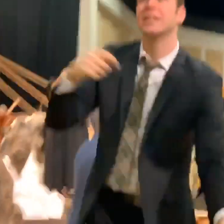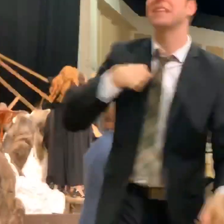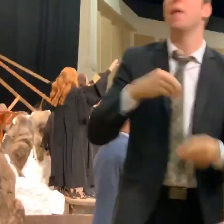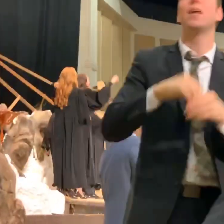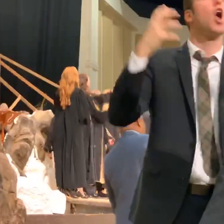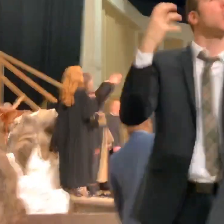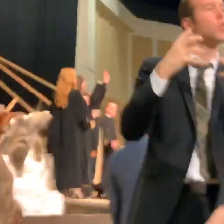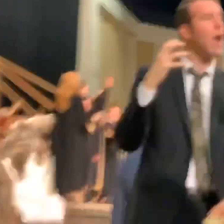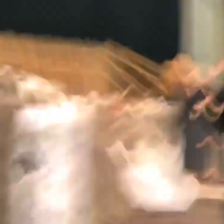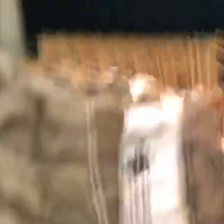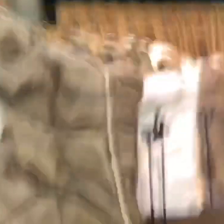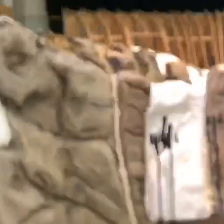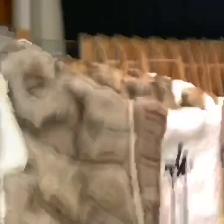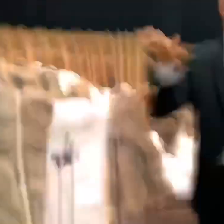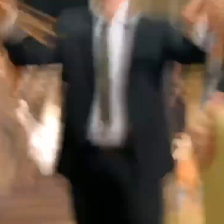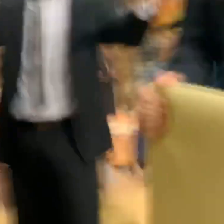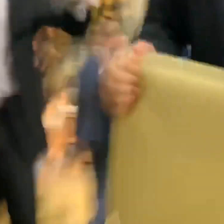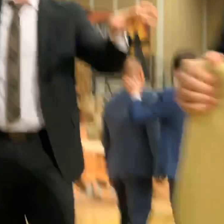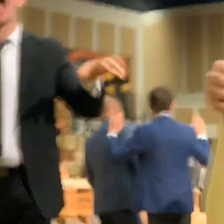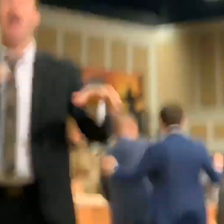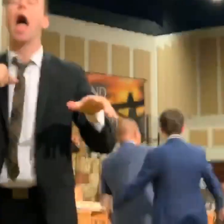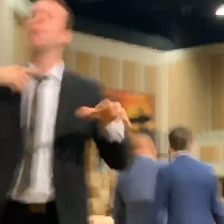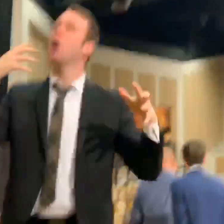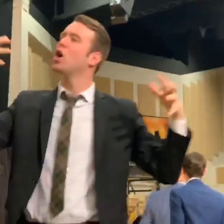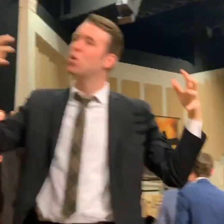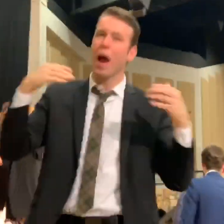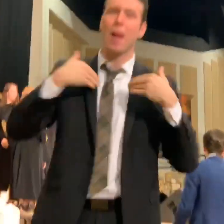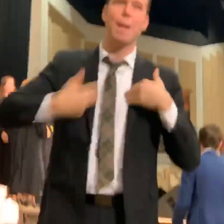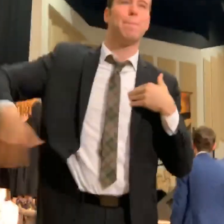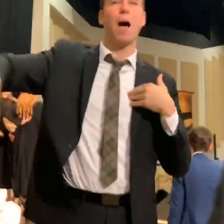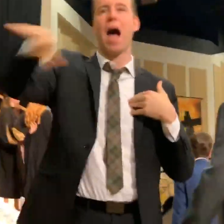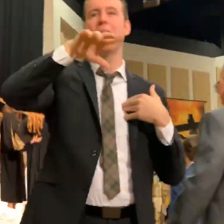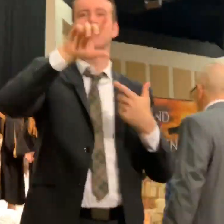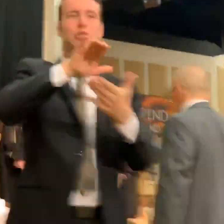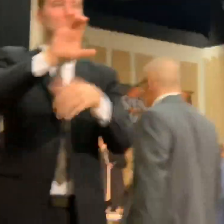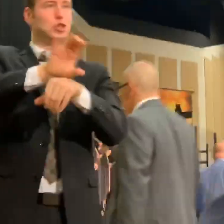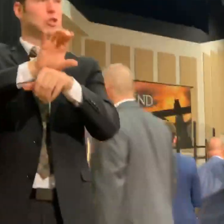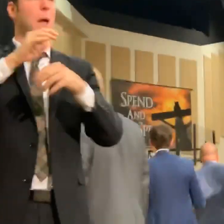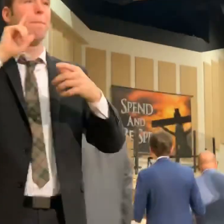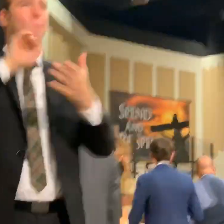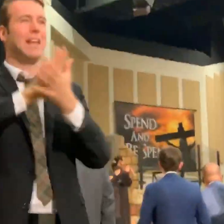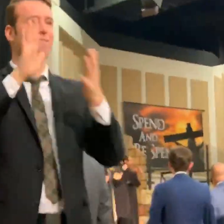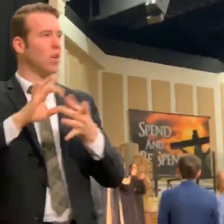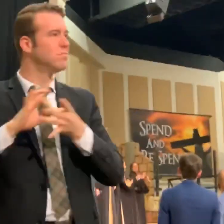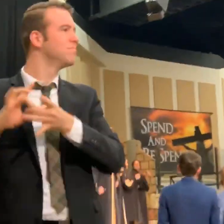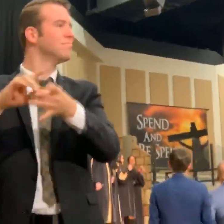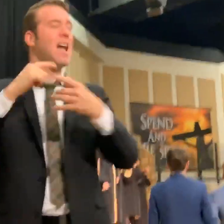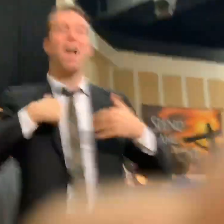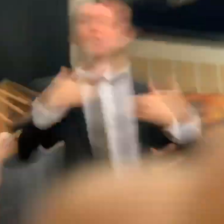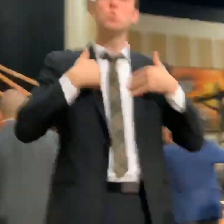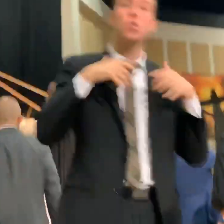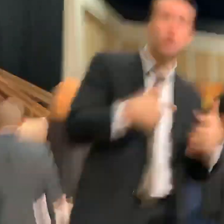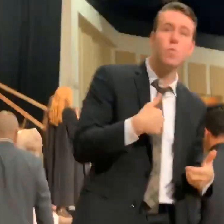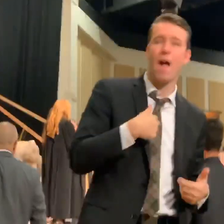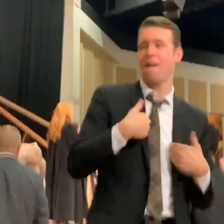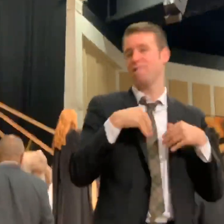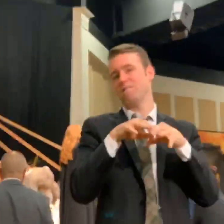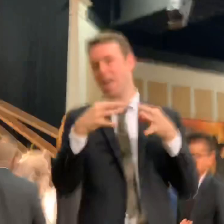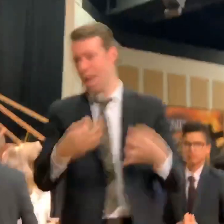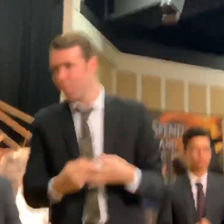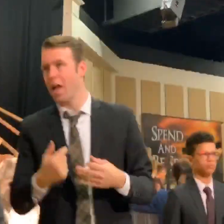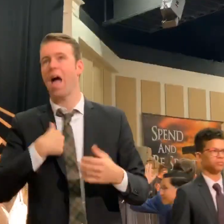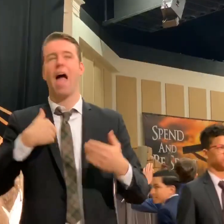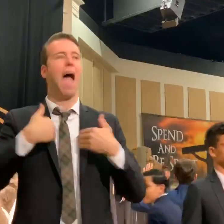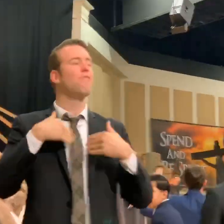great congregation. I'm in a great body of believers. I got a youth group. I got a family. I got